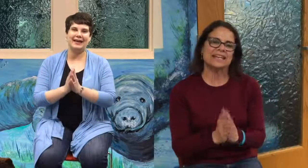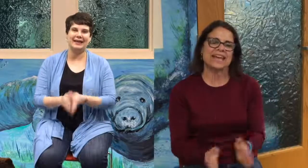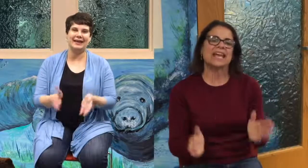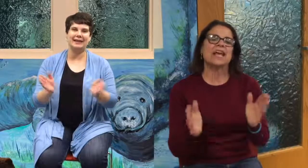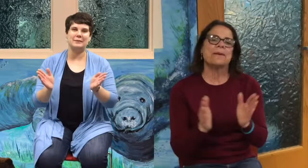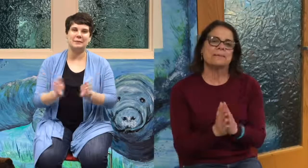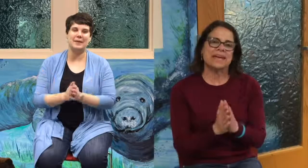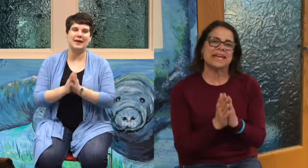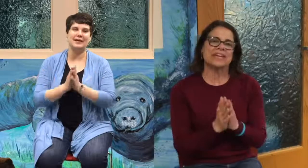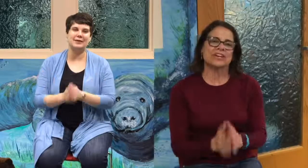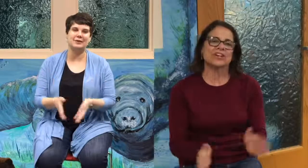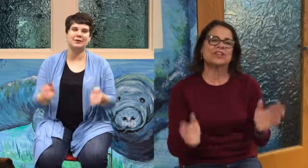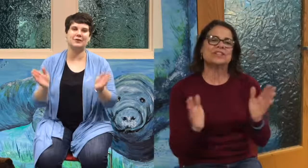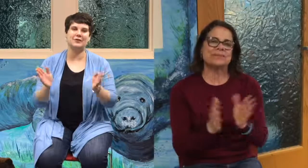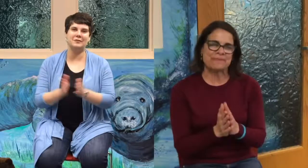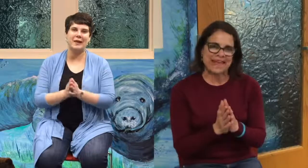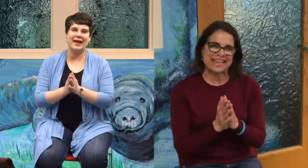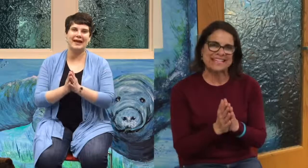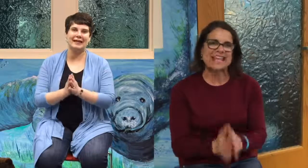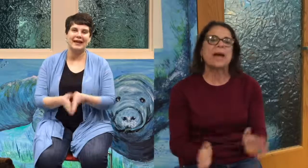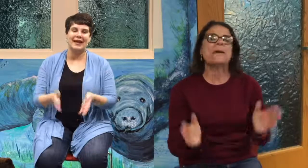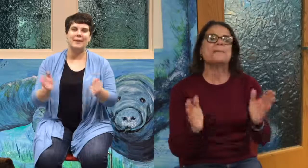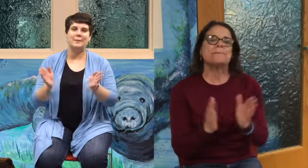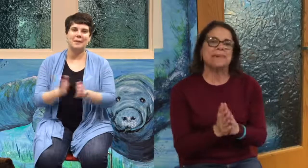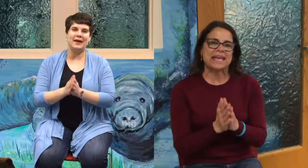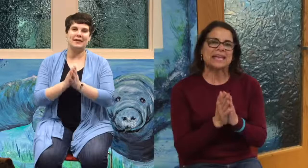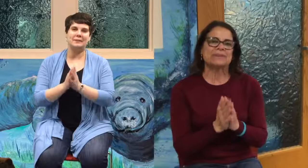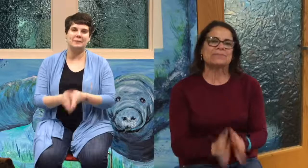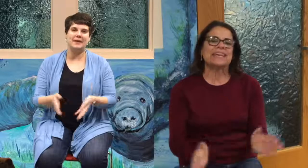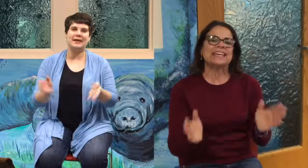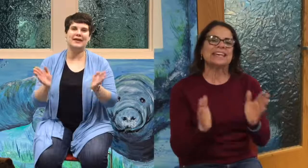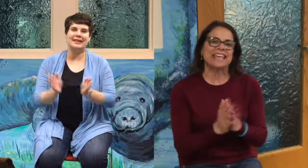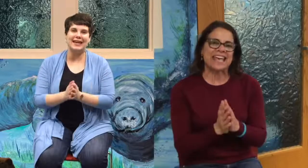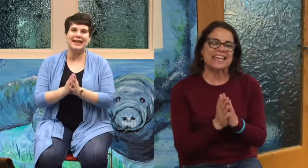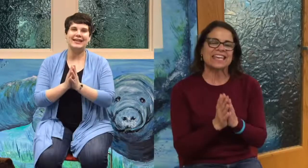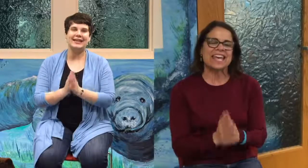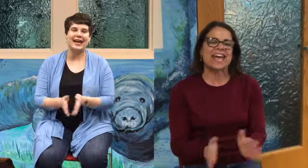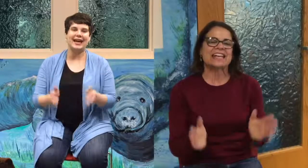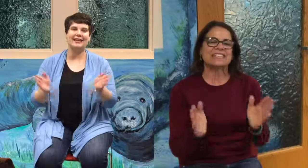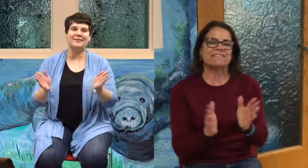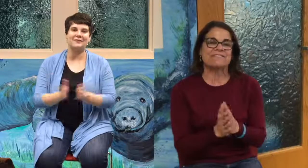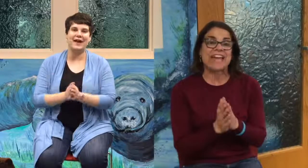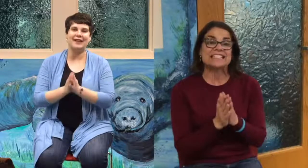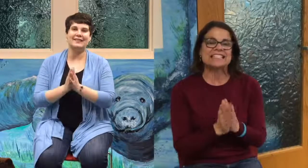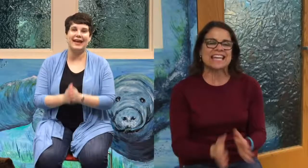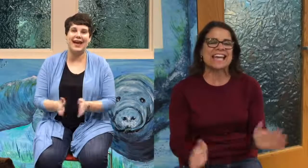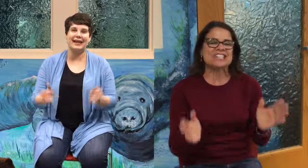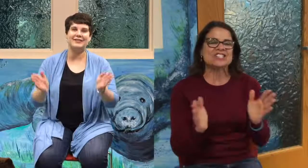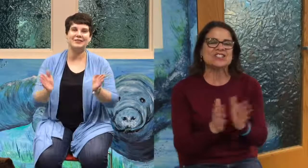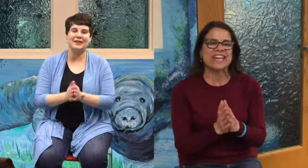cake, baker's man. Bake me a cake as fast as you can.